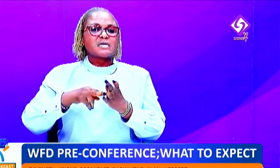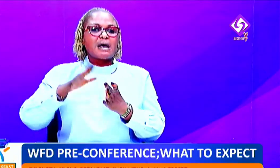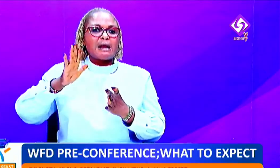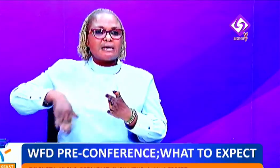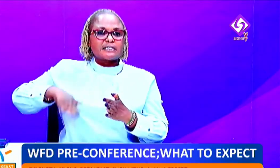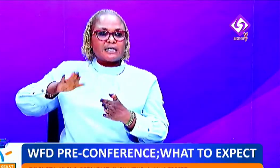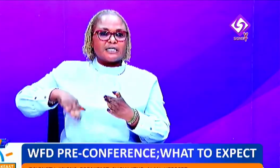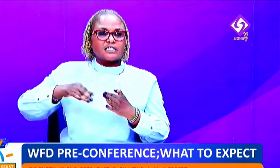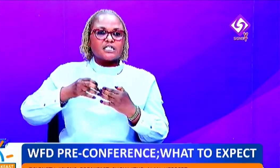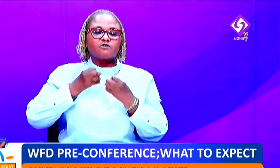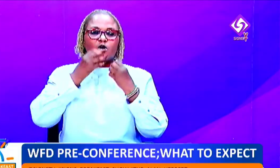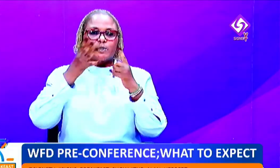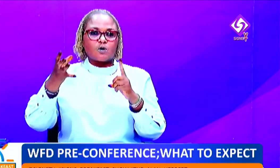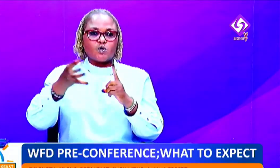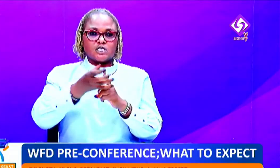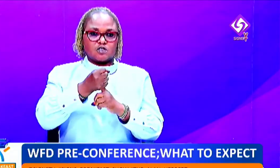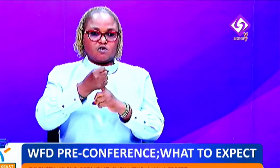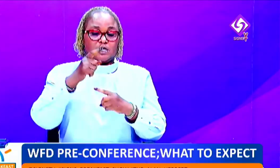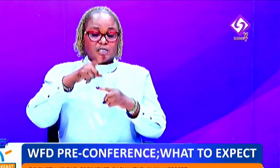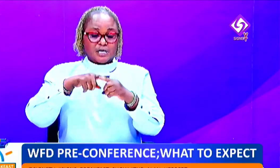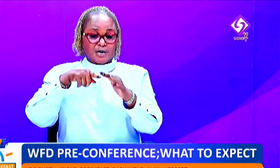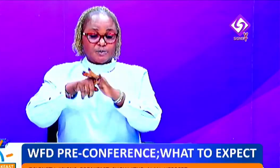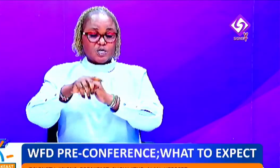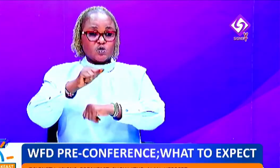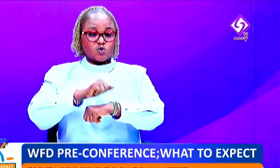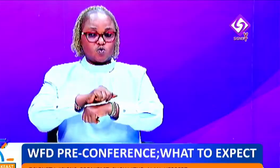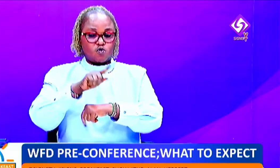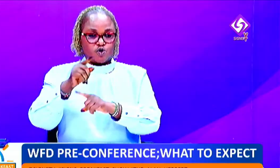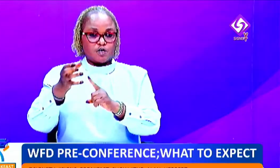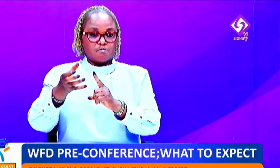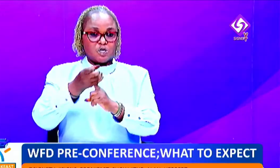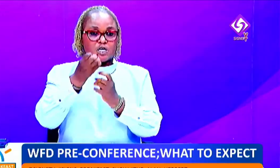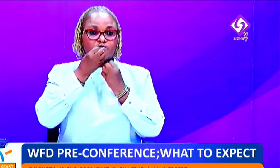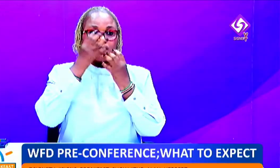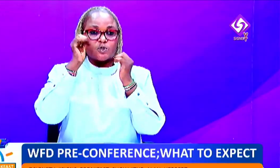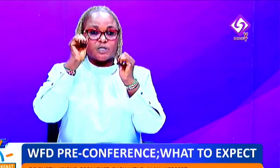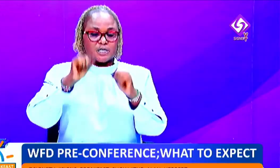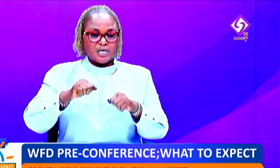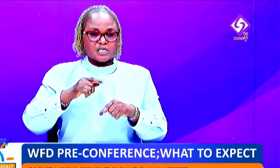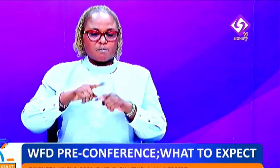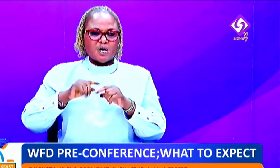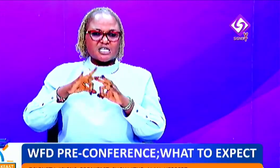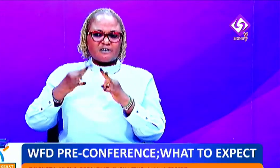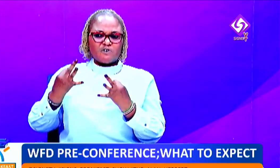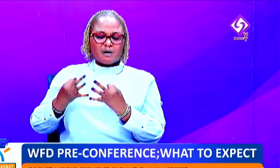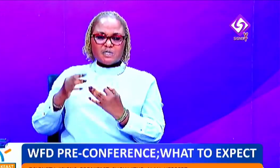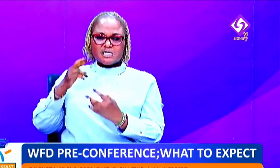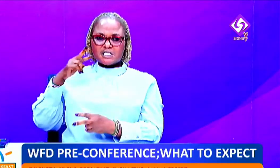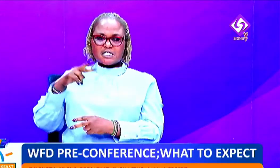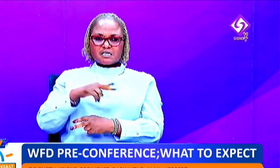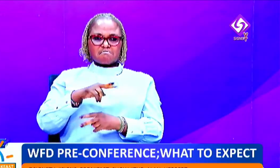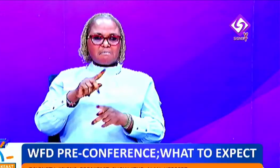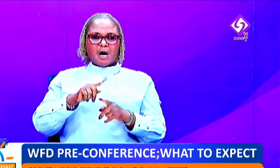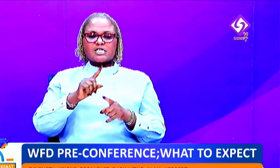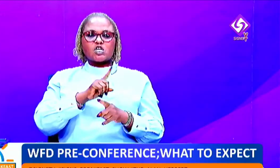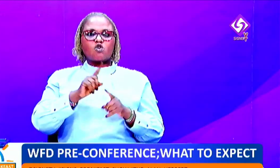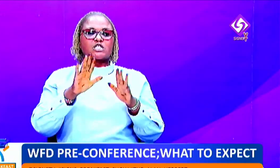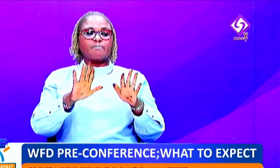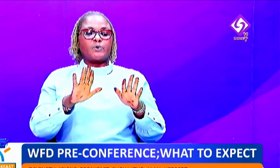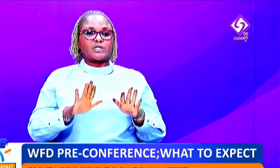when they are over the age of 7 years old. So between the age of 0 and 7, they have not been able to access any information. And also